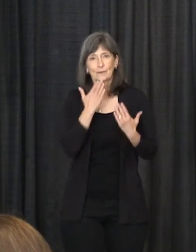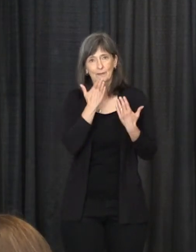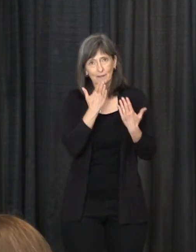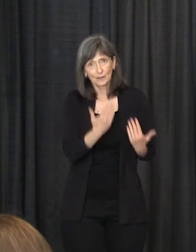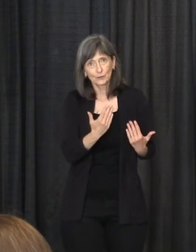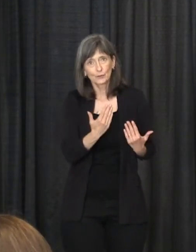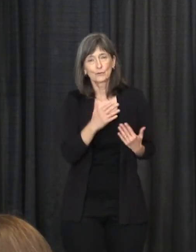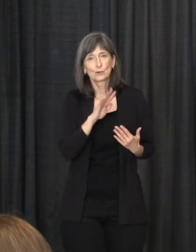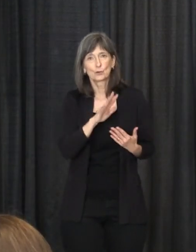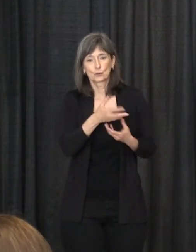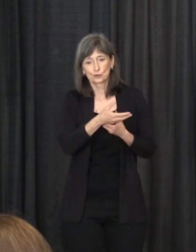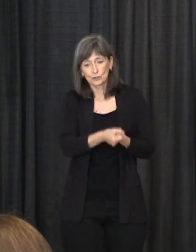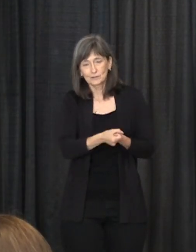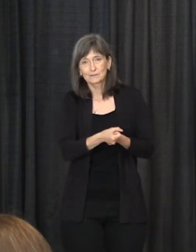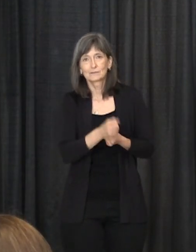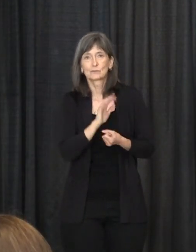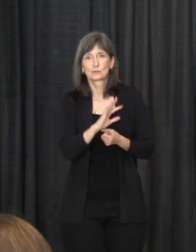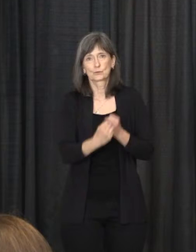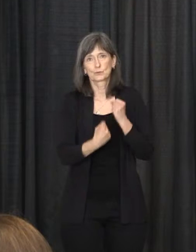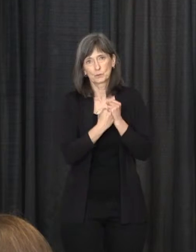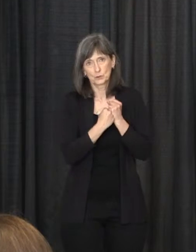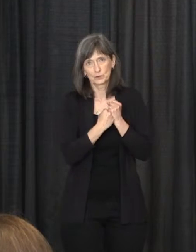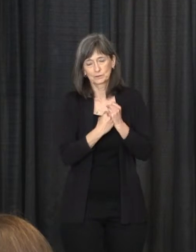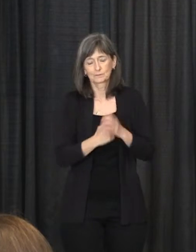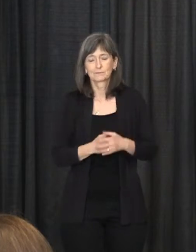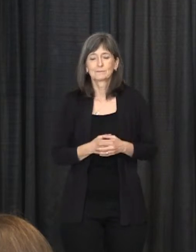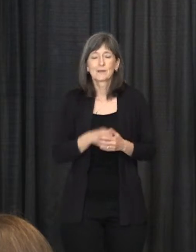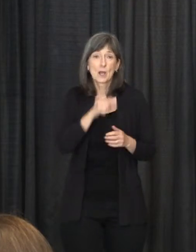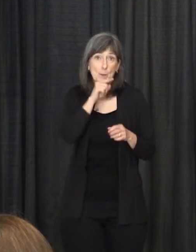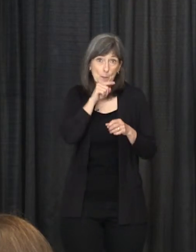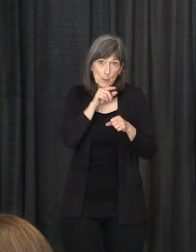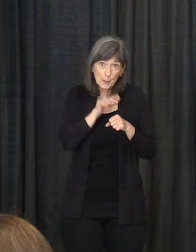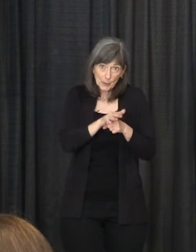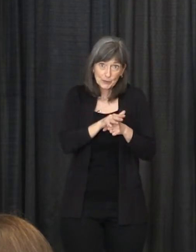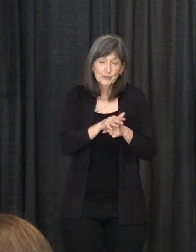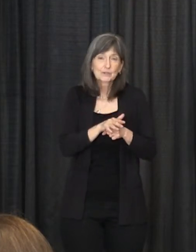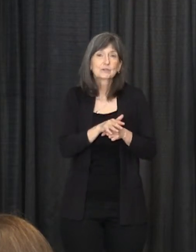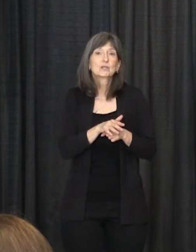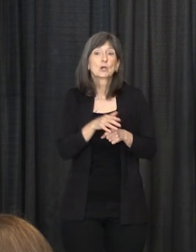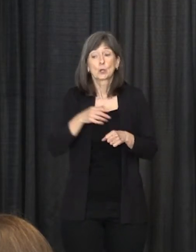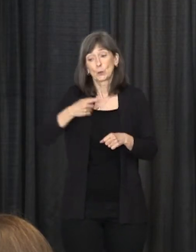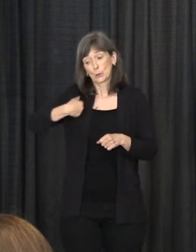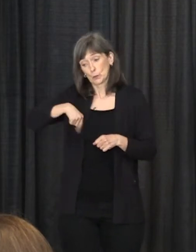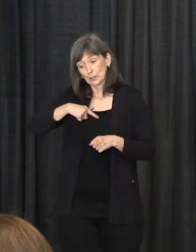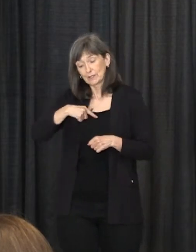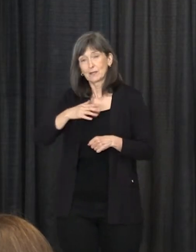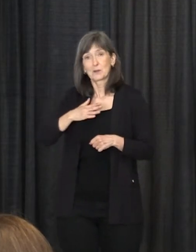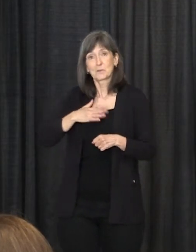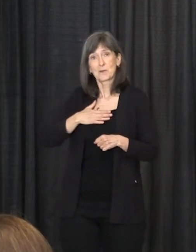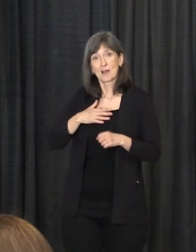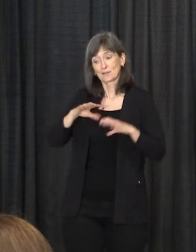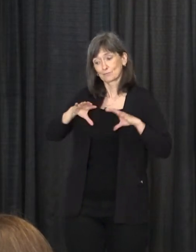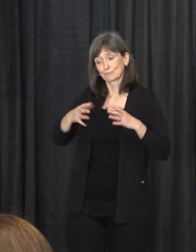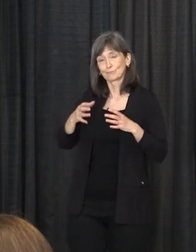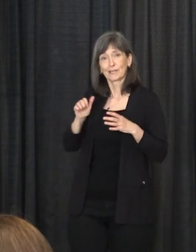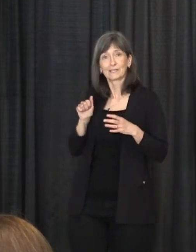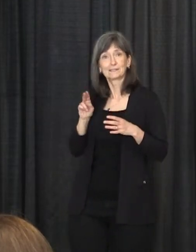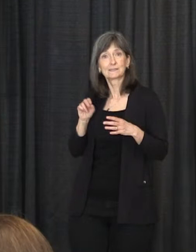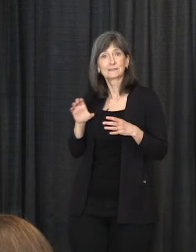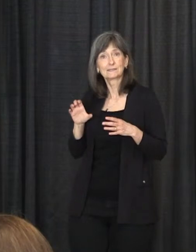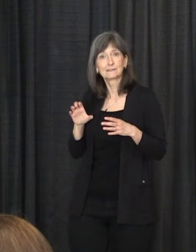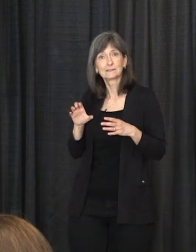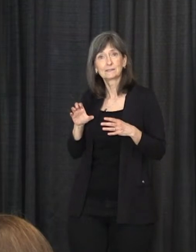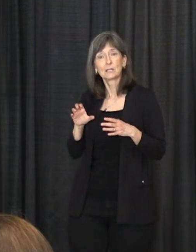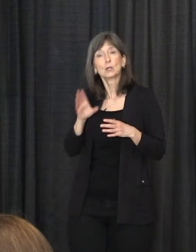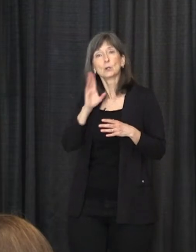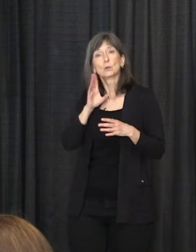trust and the support. And I promise we, myself and my colleagues at the ANC,